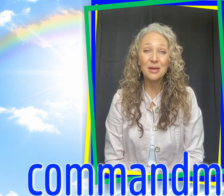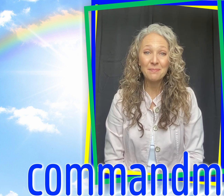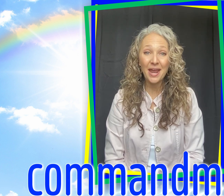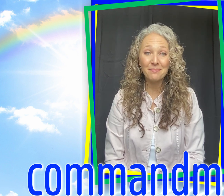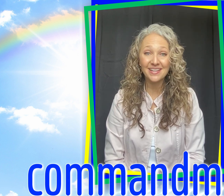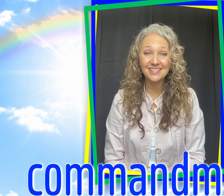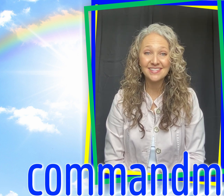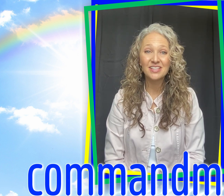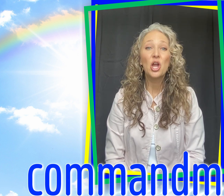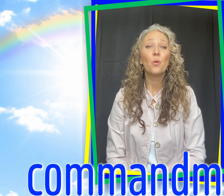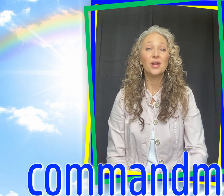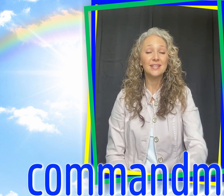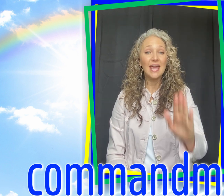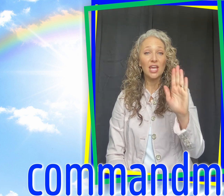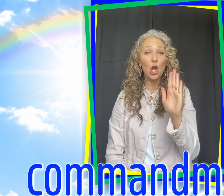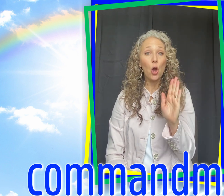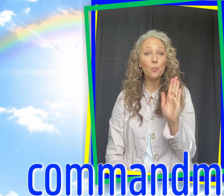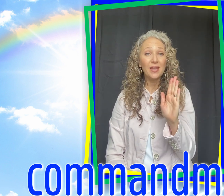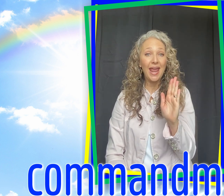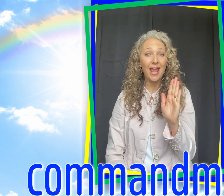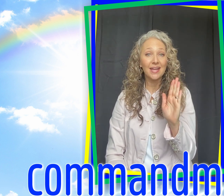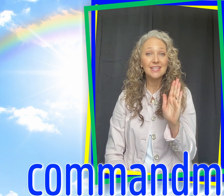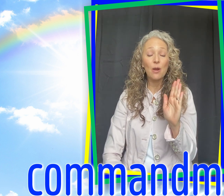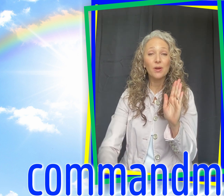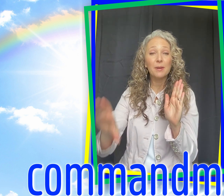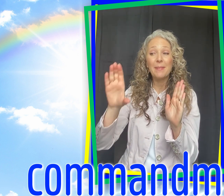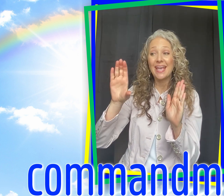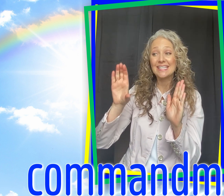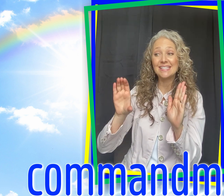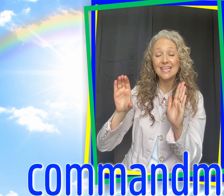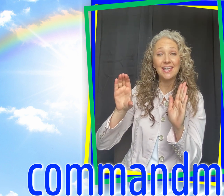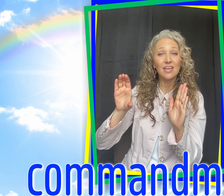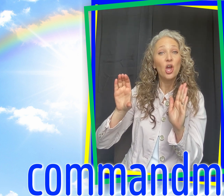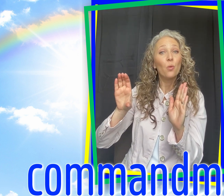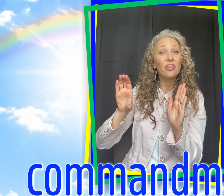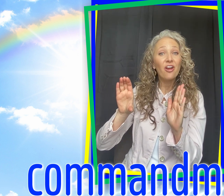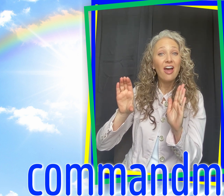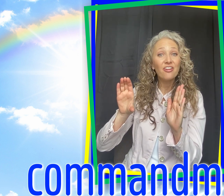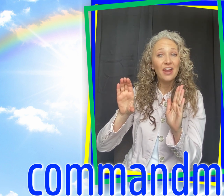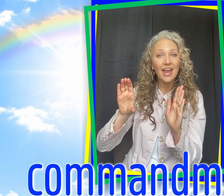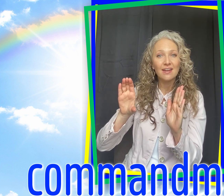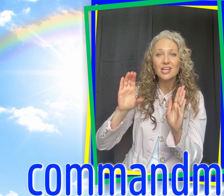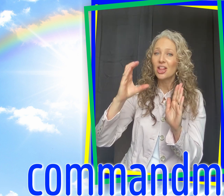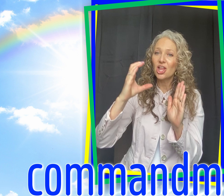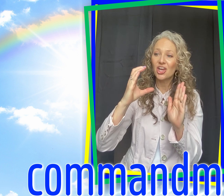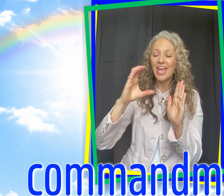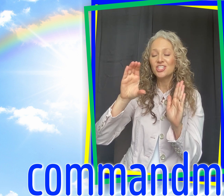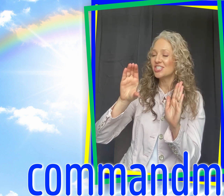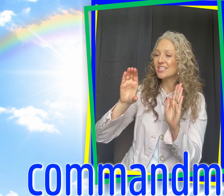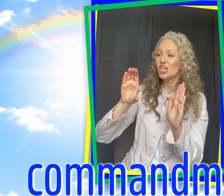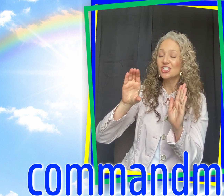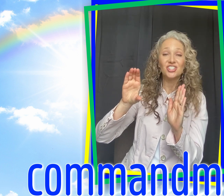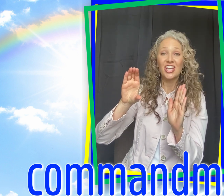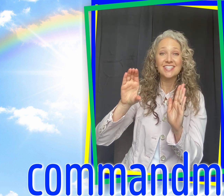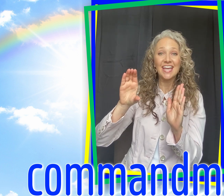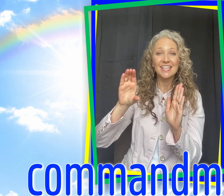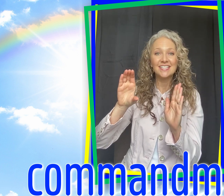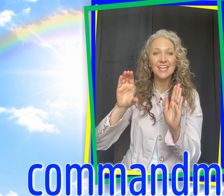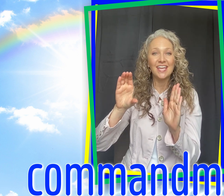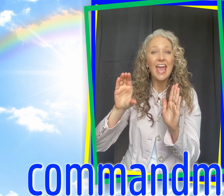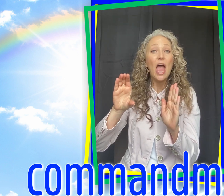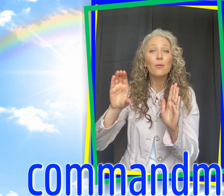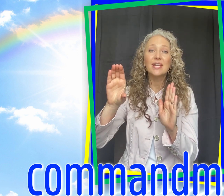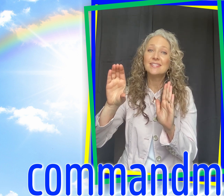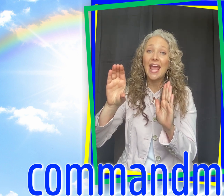And commandments. We're going to take an open hand and we're going to make a C with our other hand. Look, it just looks just like